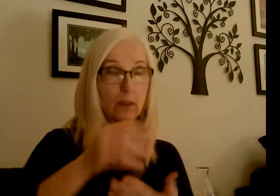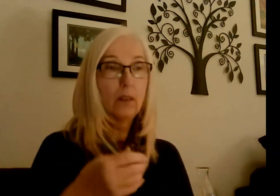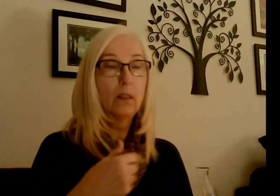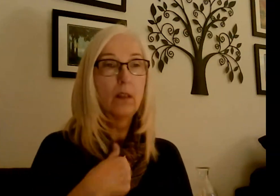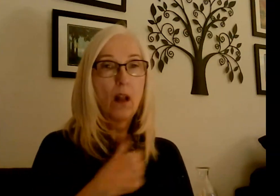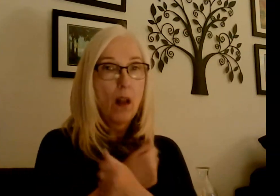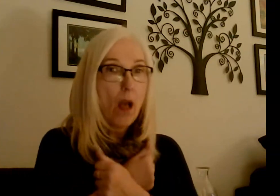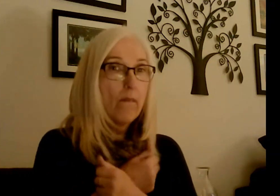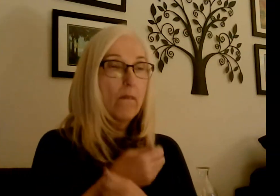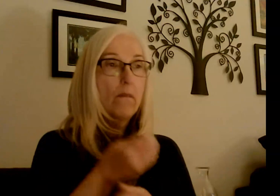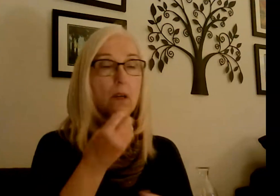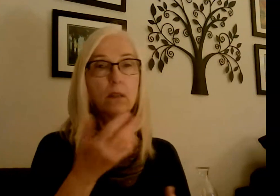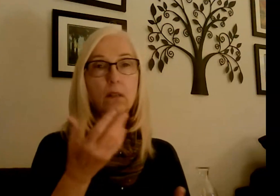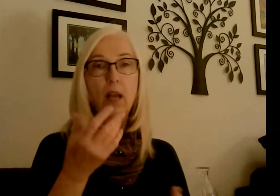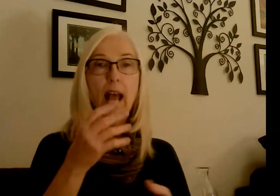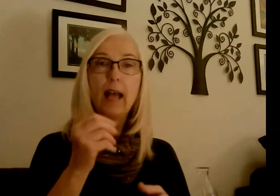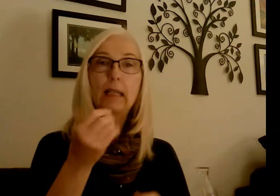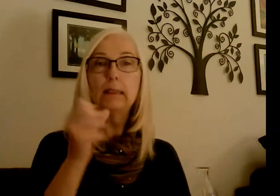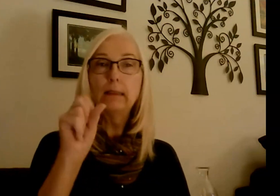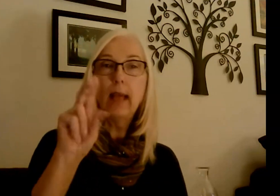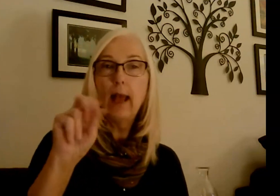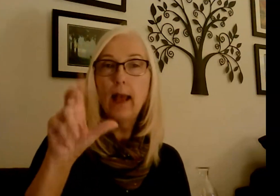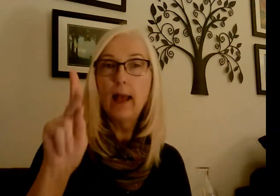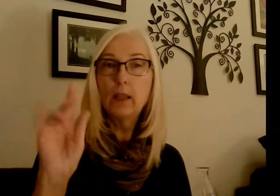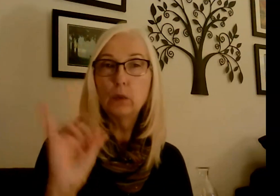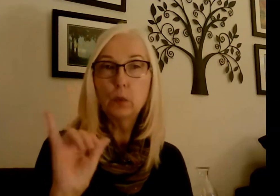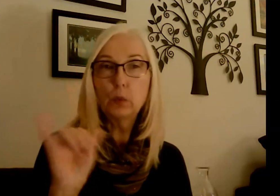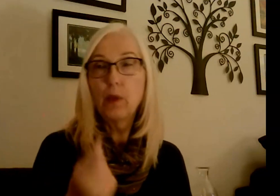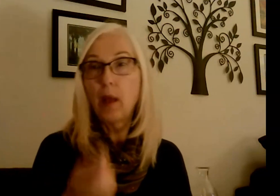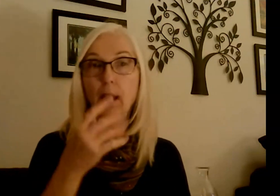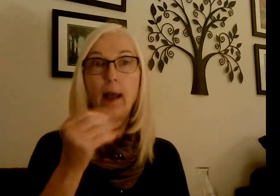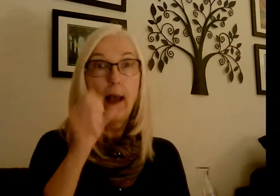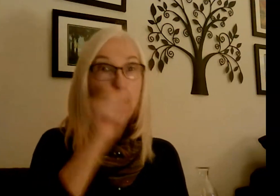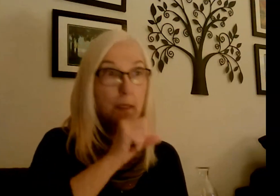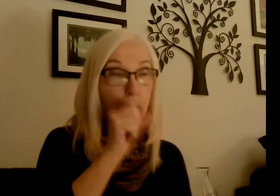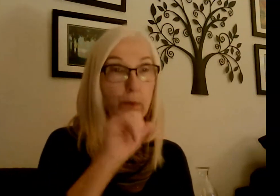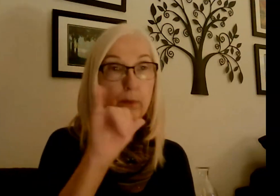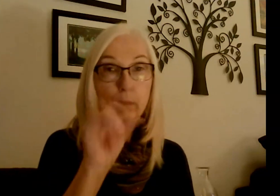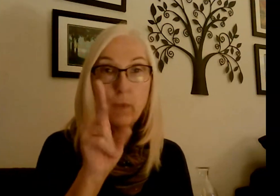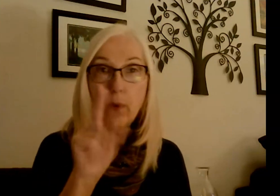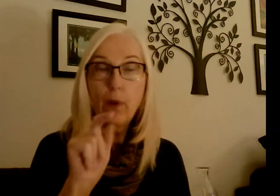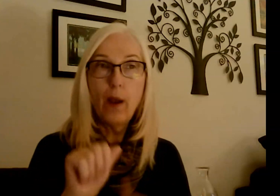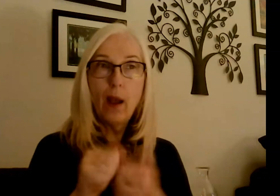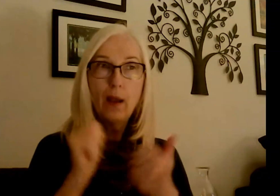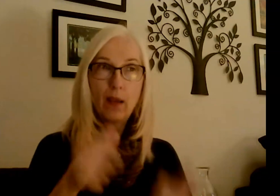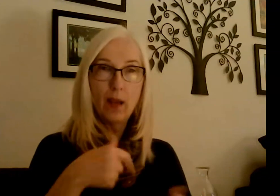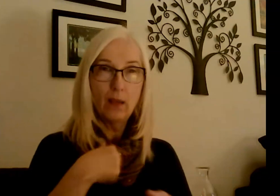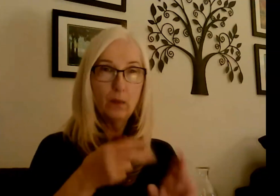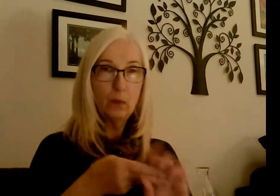I had to come up with things to exchange for cheese and many, many things that I would eat on a daily basis.